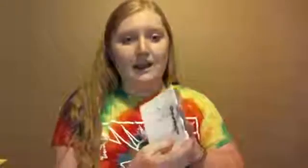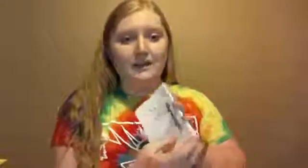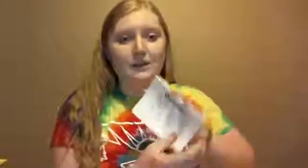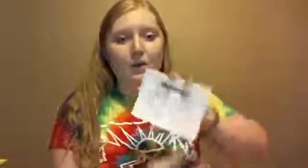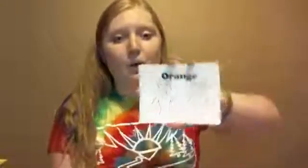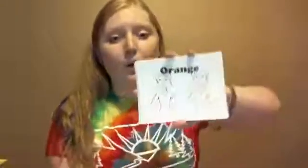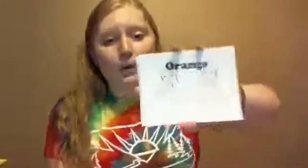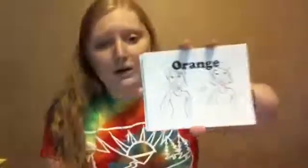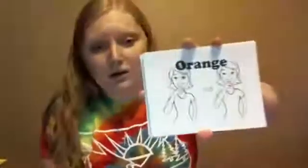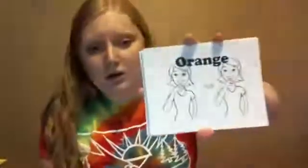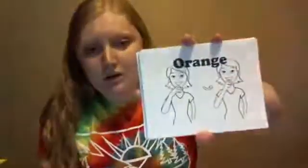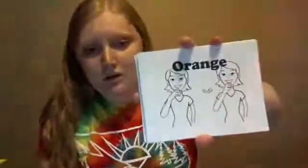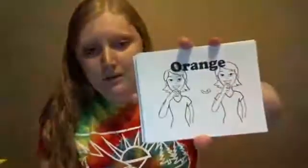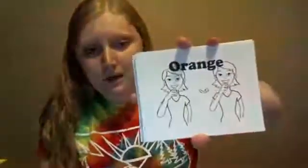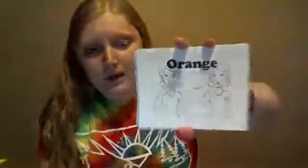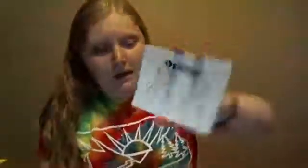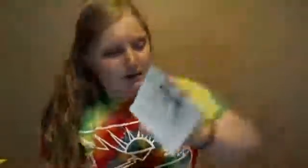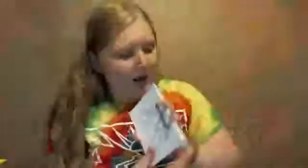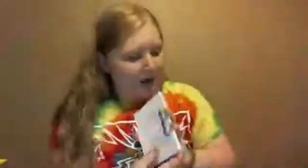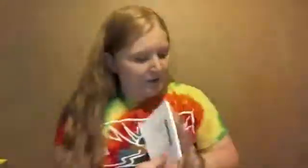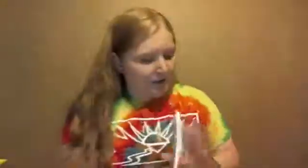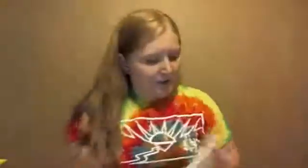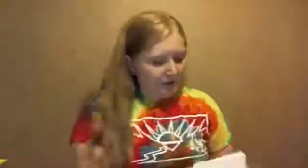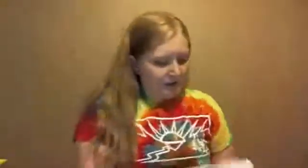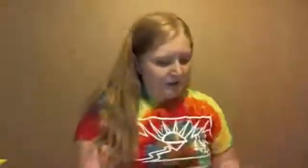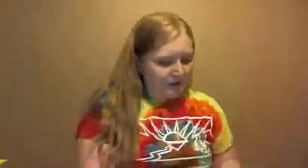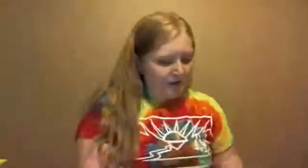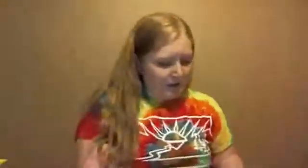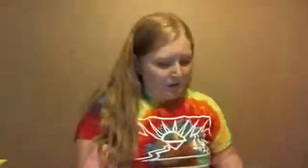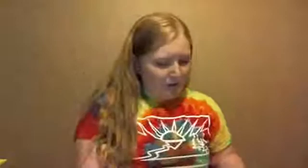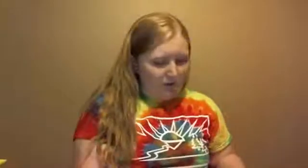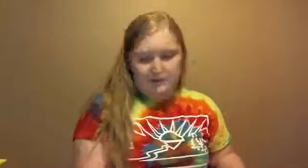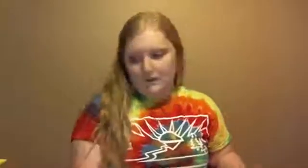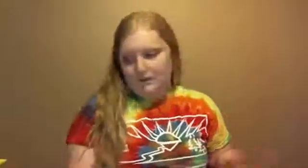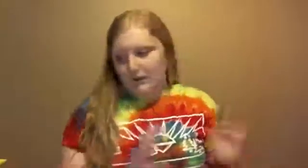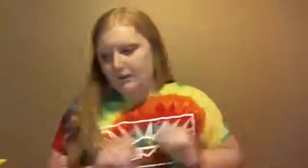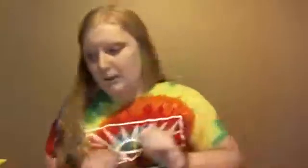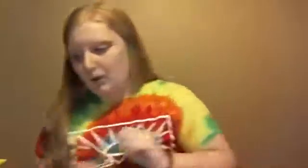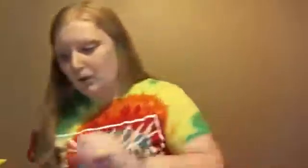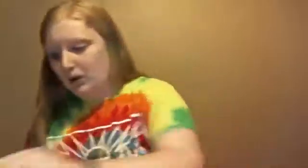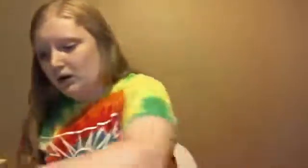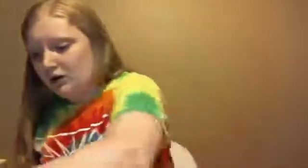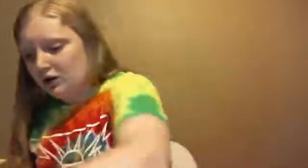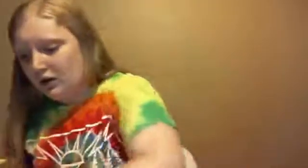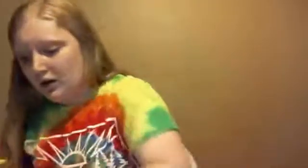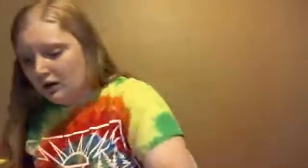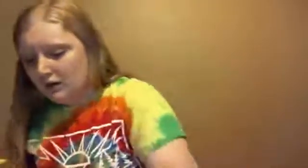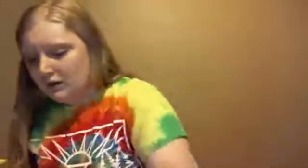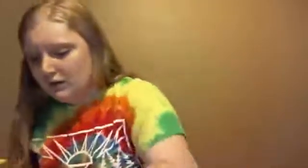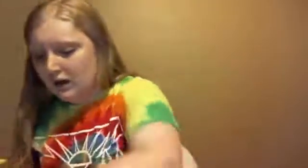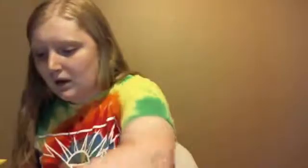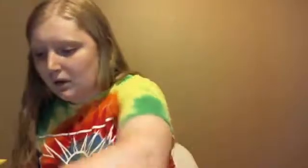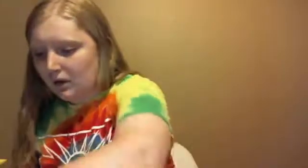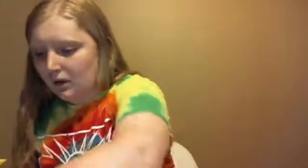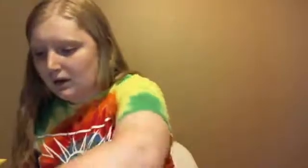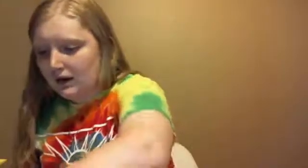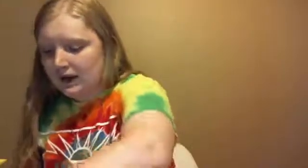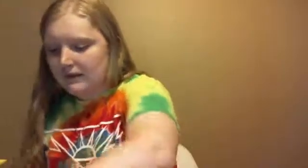is orange. Now I thought I would do a little something different for orange. So instead